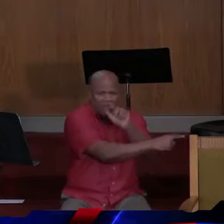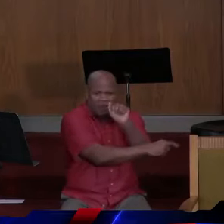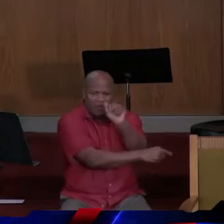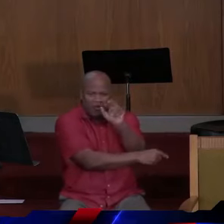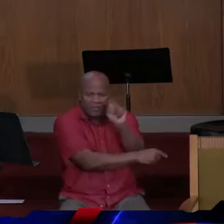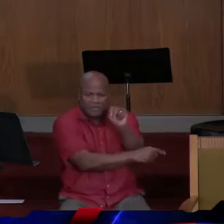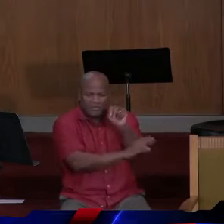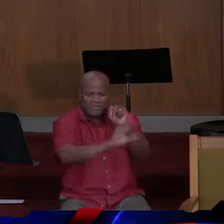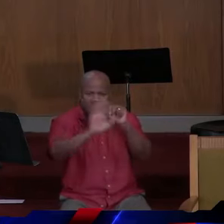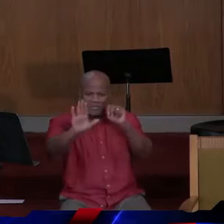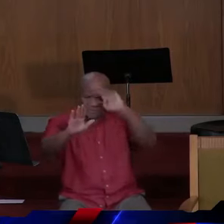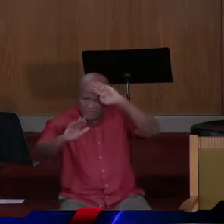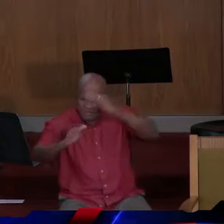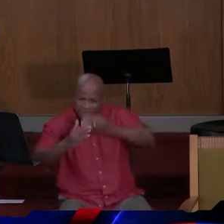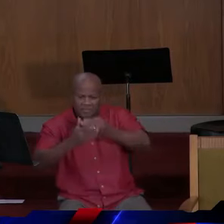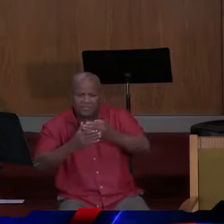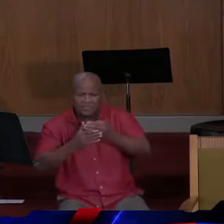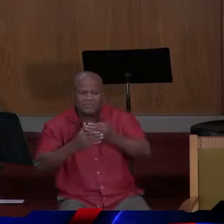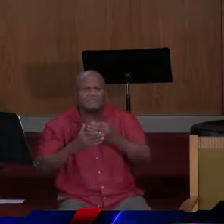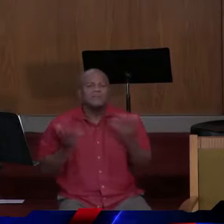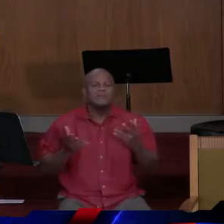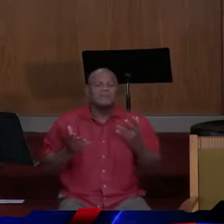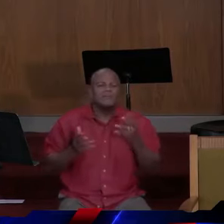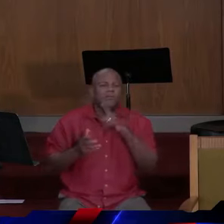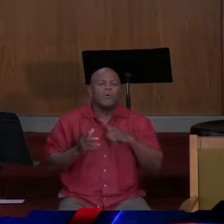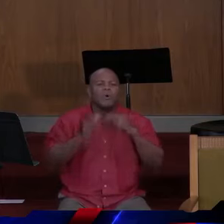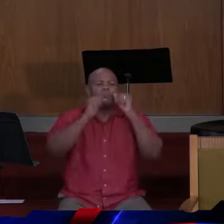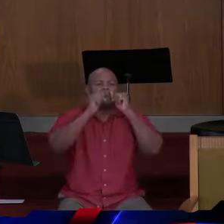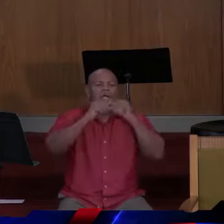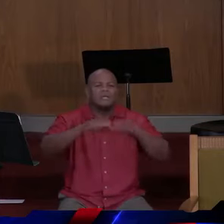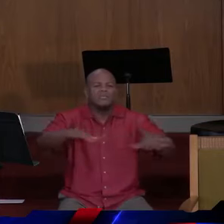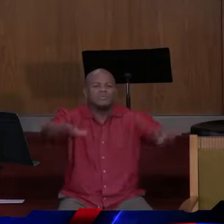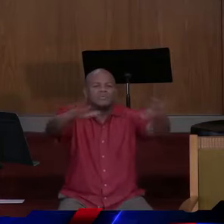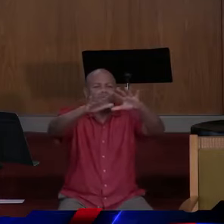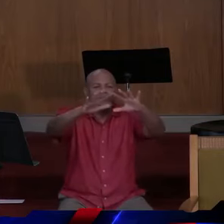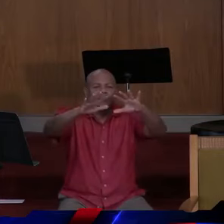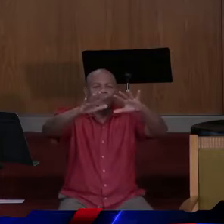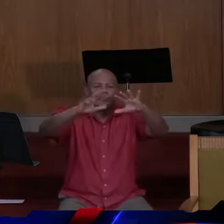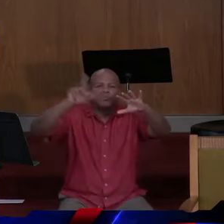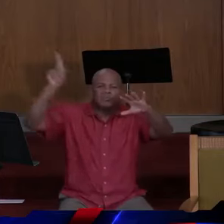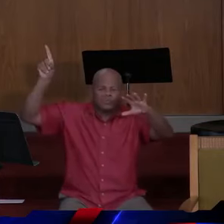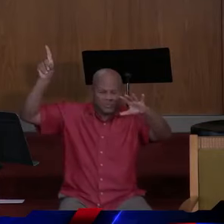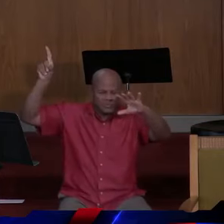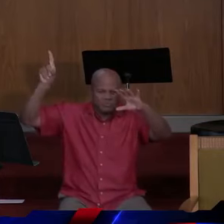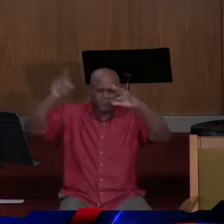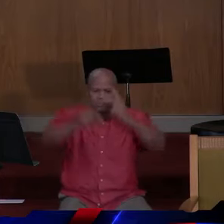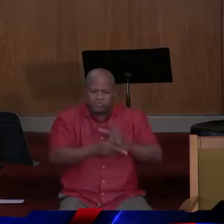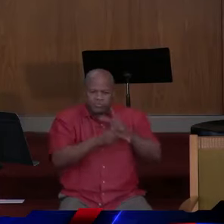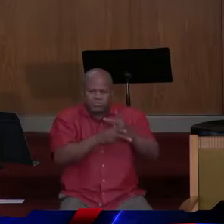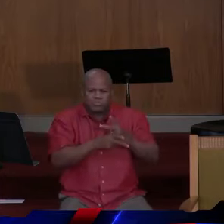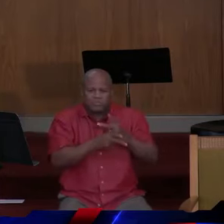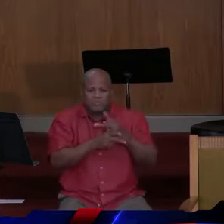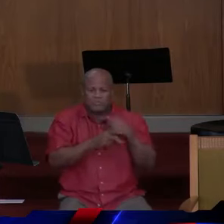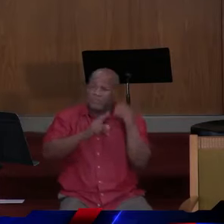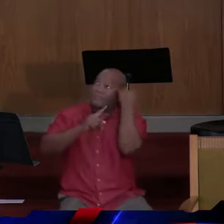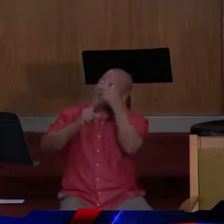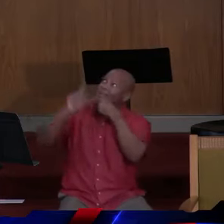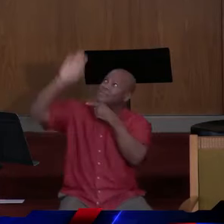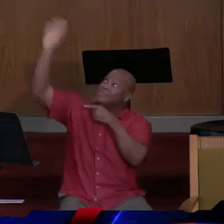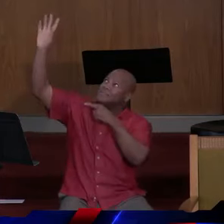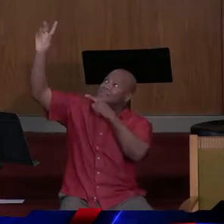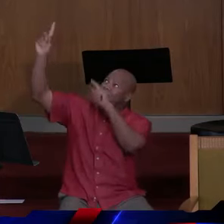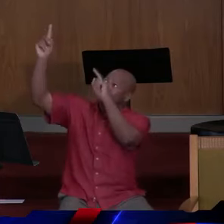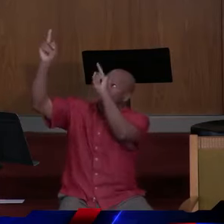Israel. The Lord bless you. The Lord keep you. The Lord make his face to shine upon you and be gracious unto